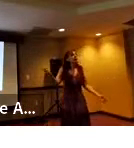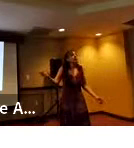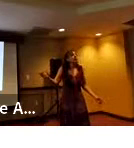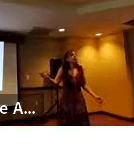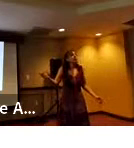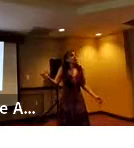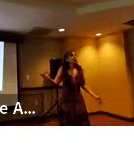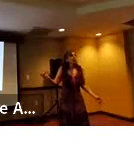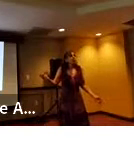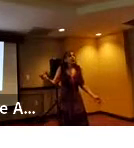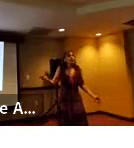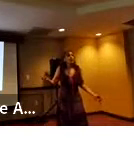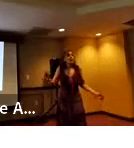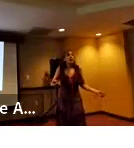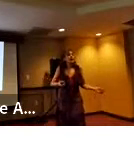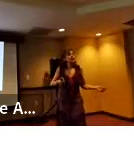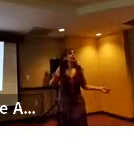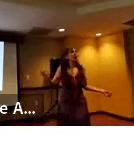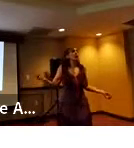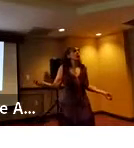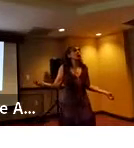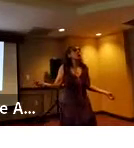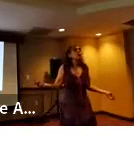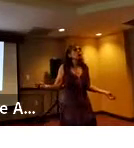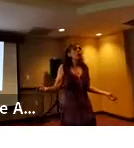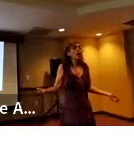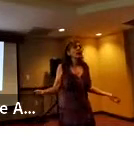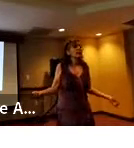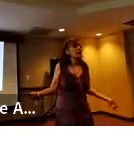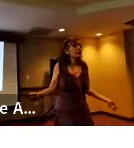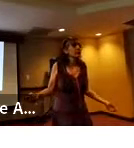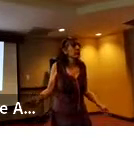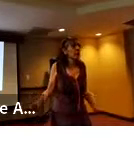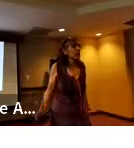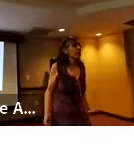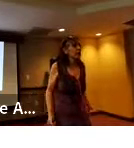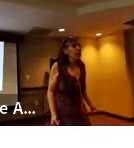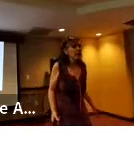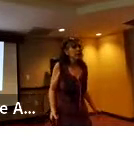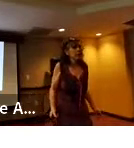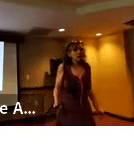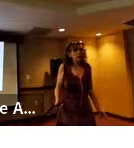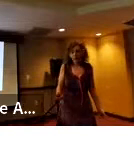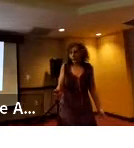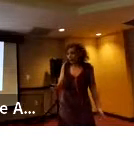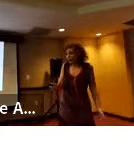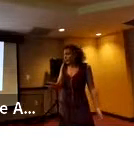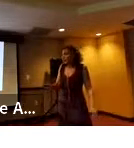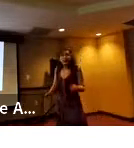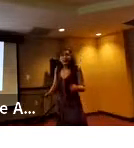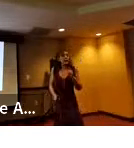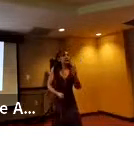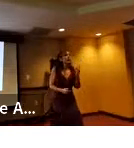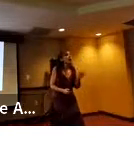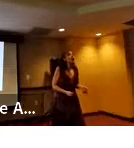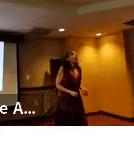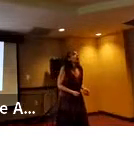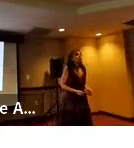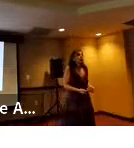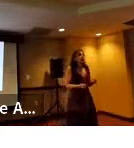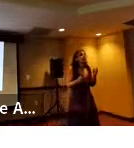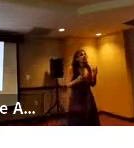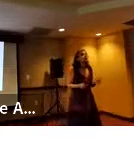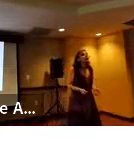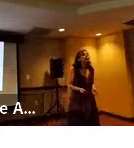then the opposite is true. In many Asian cultures, white is the color of death. So we need to